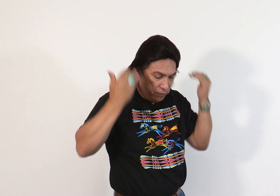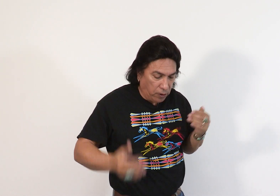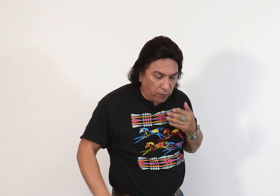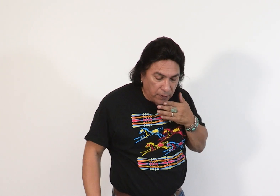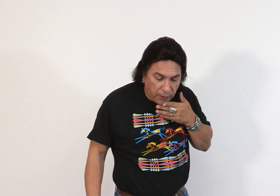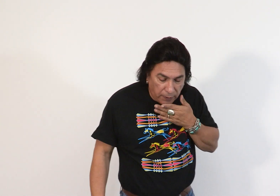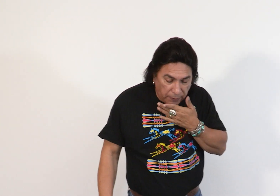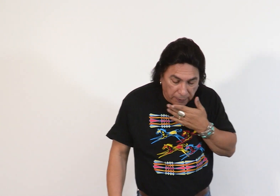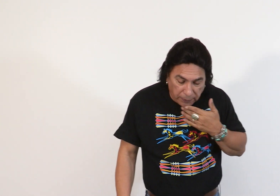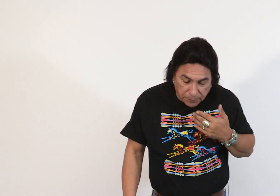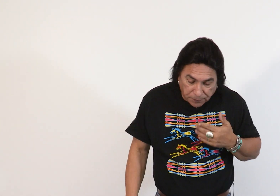it off.